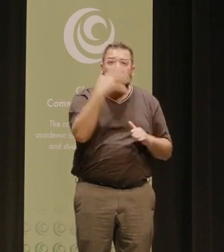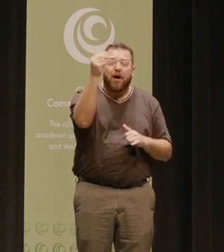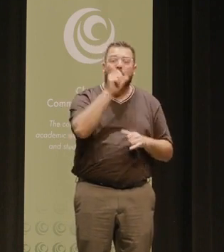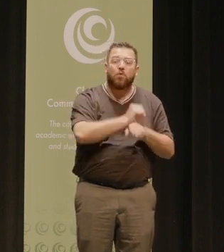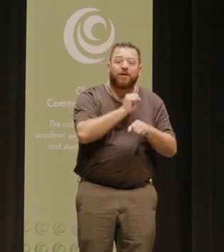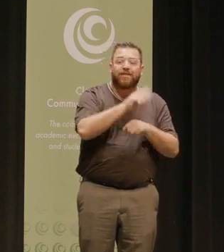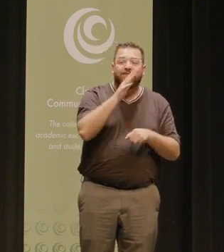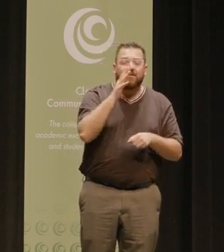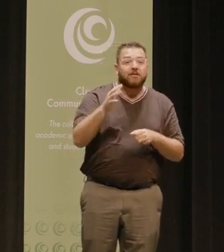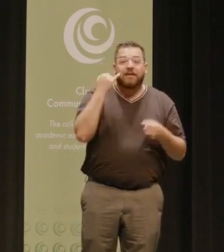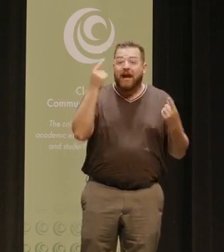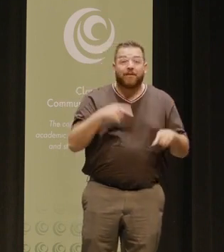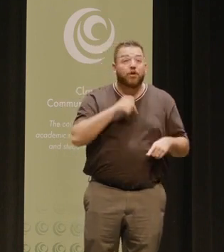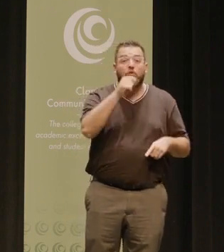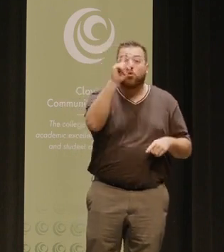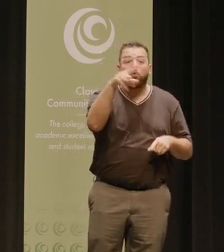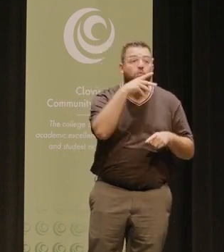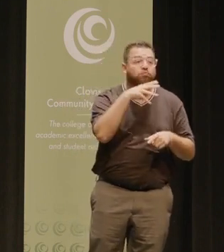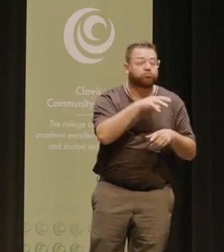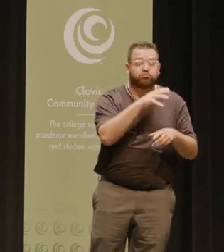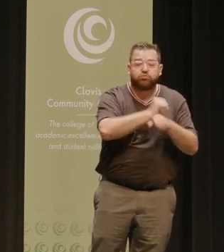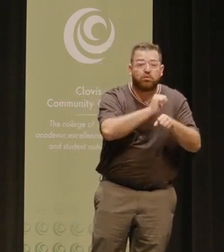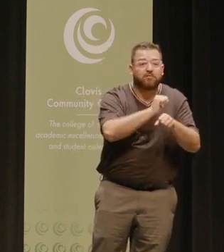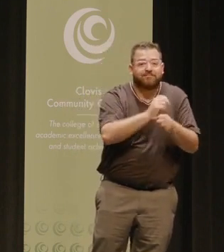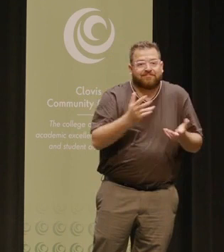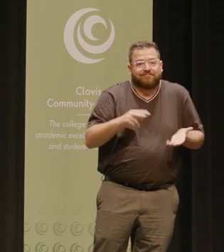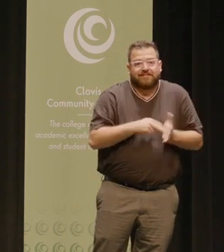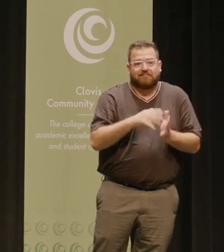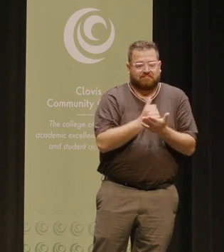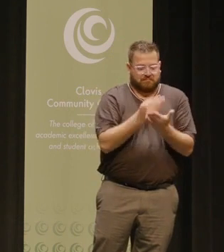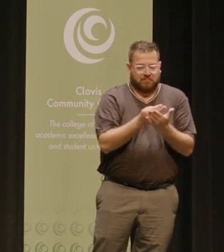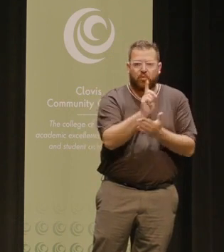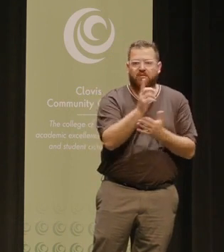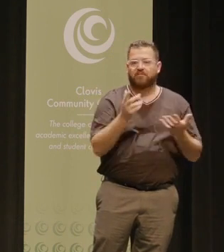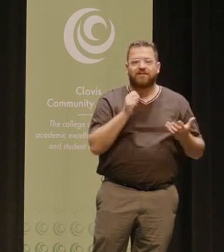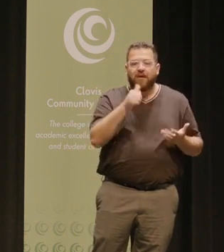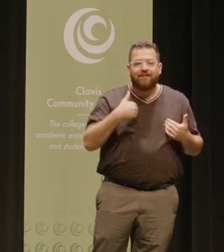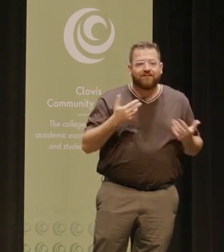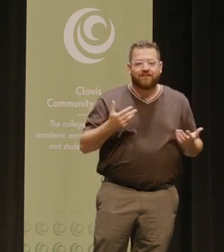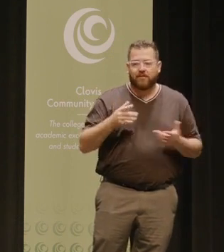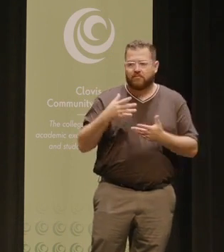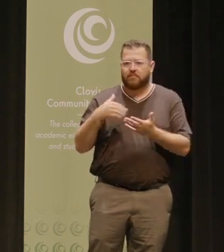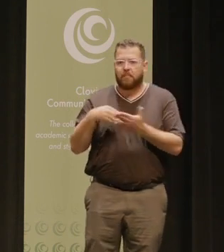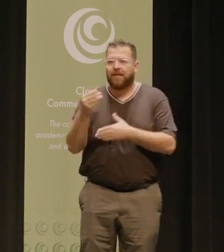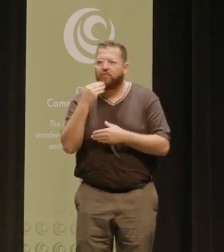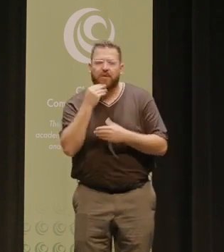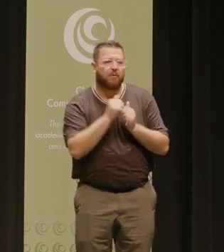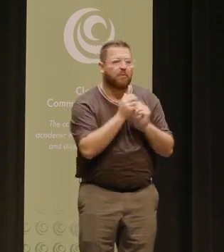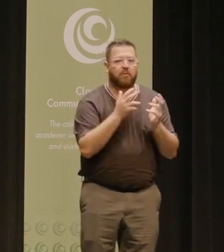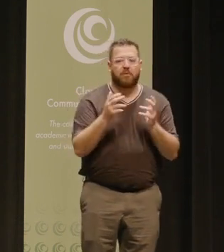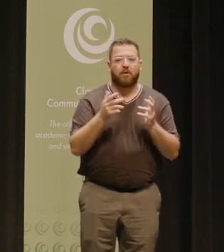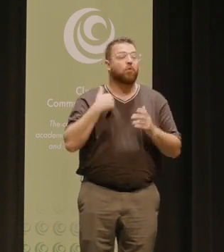have a place to sleep, and they're not going to have food at their table. So at the heart of this is equity. We're going to